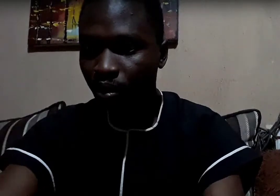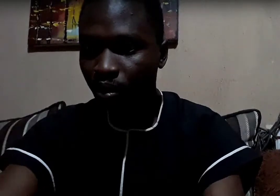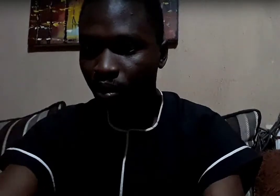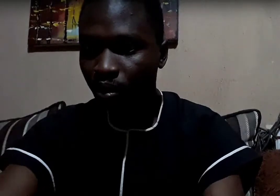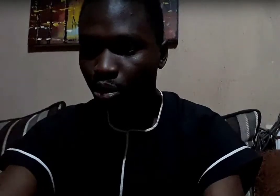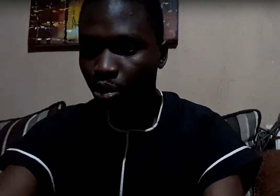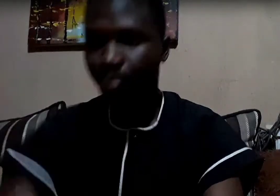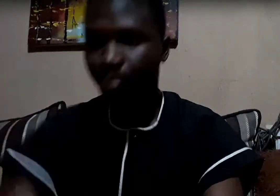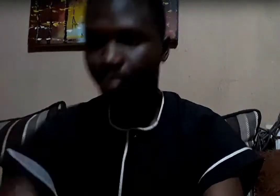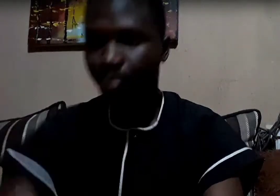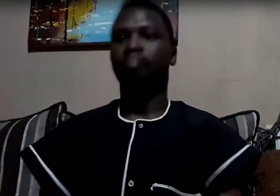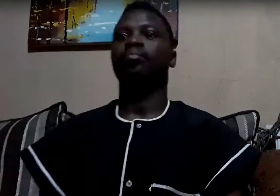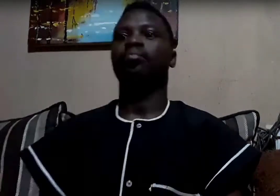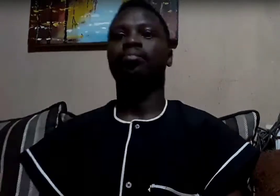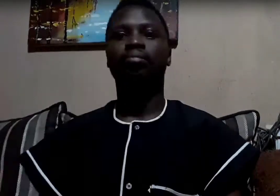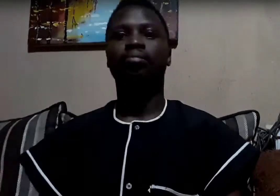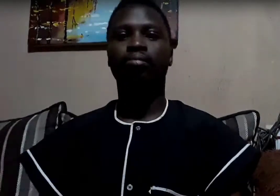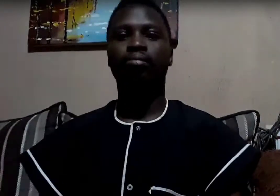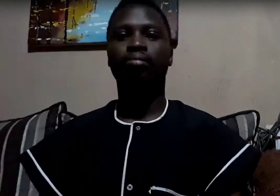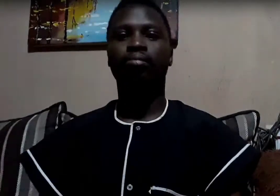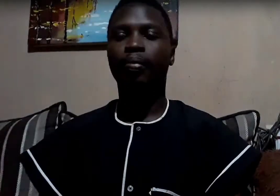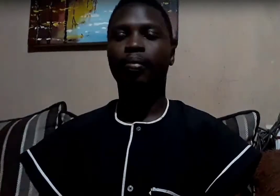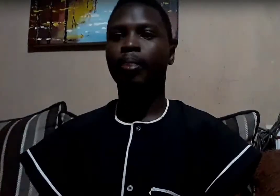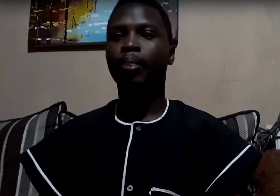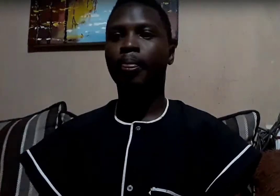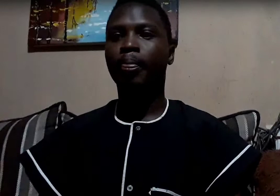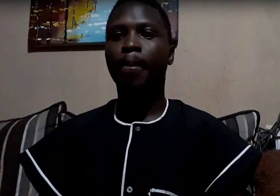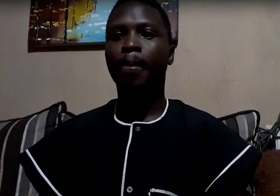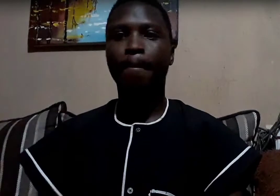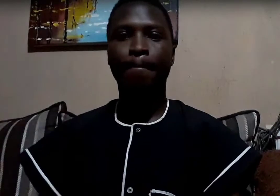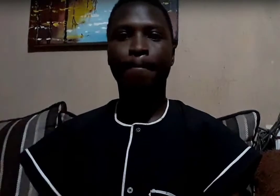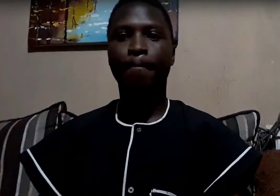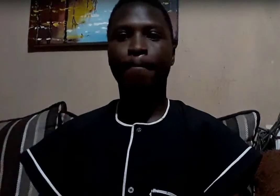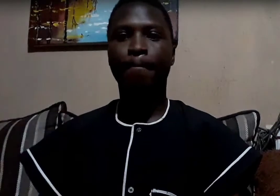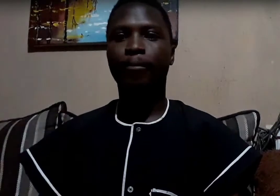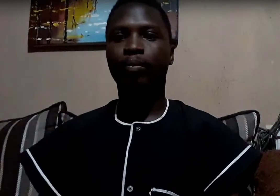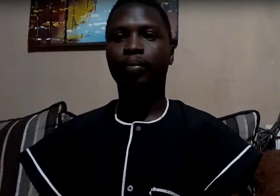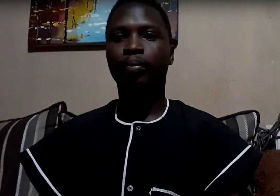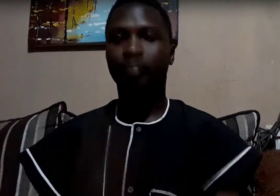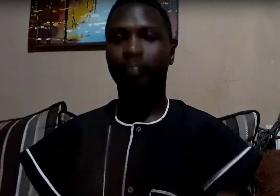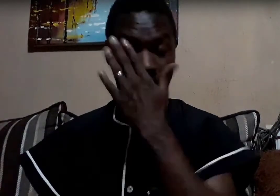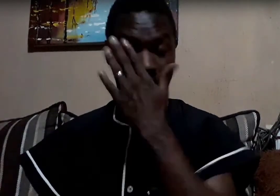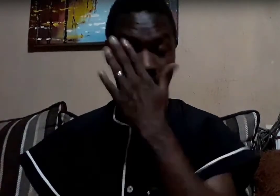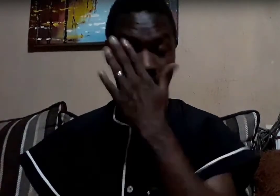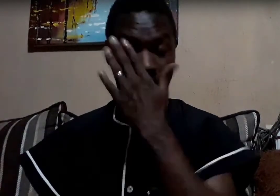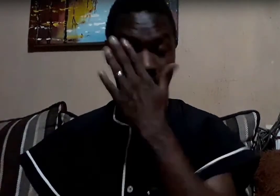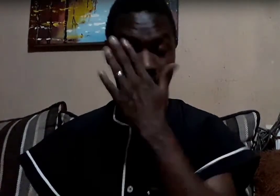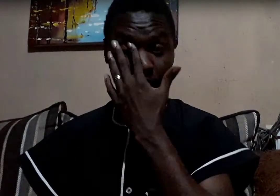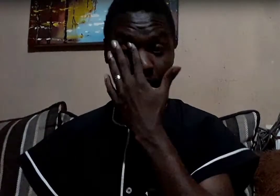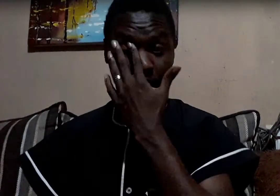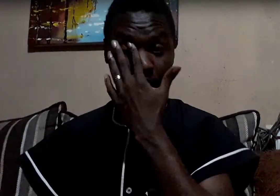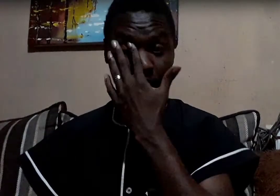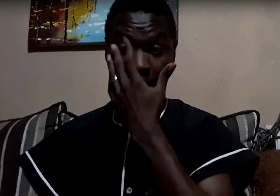call you maybe for other exercises in view of our time. Faith Aggie and